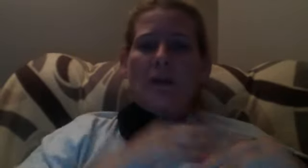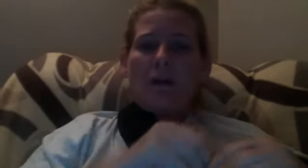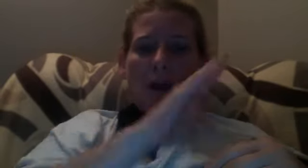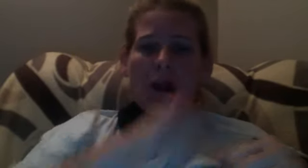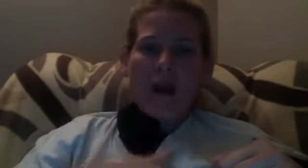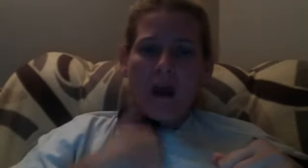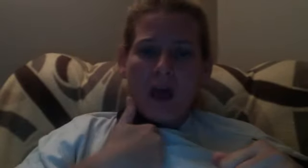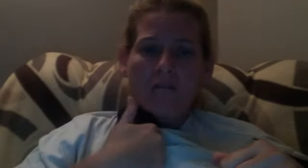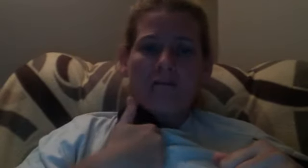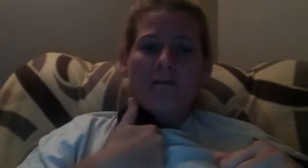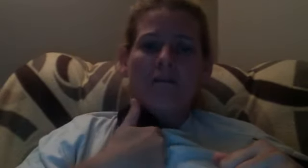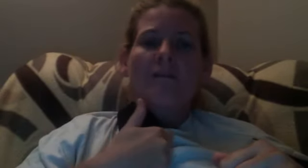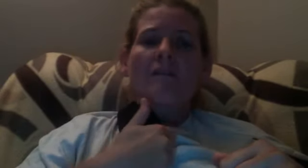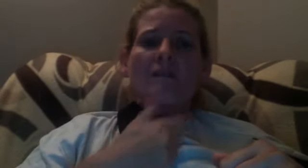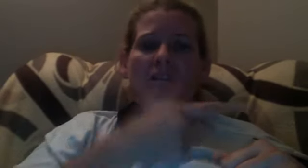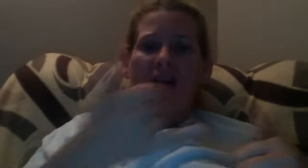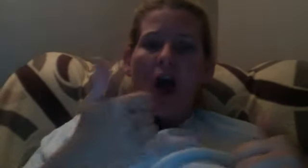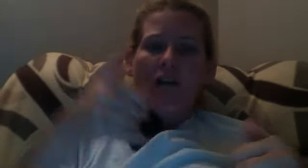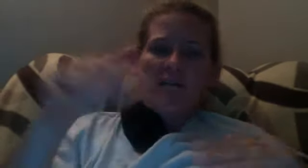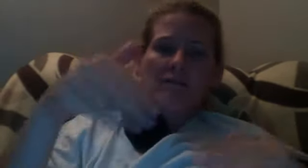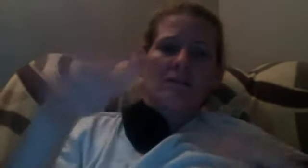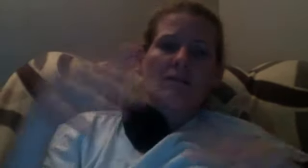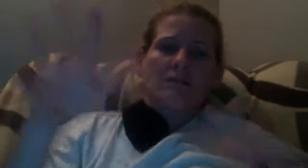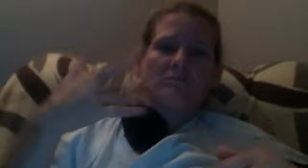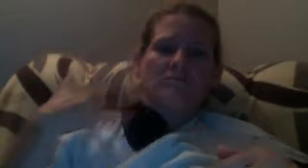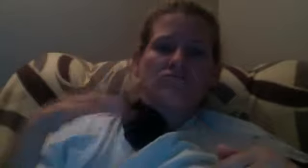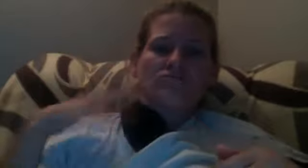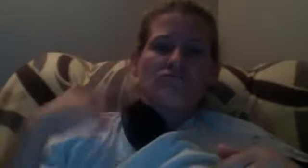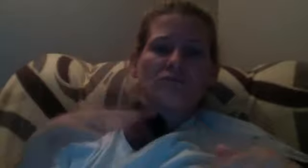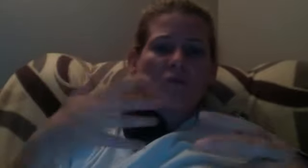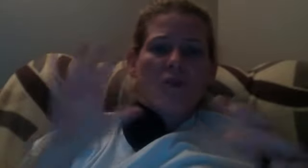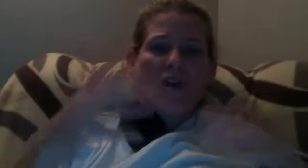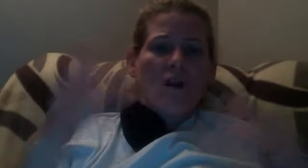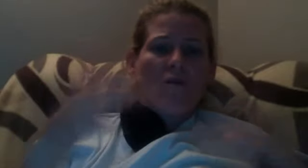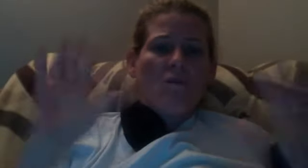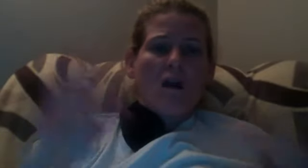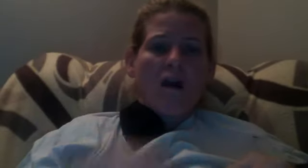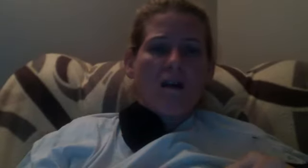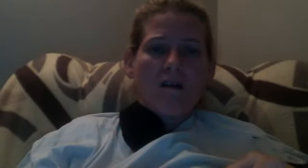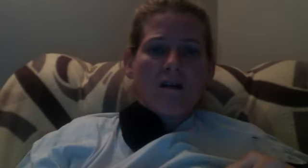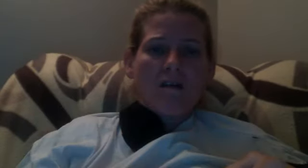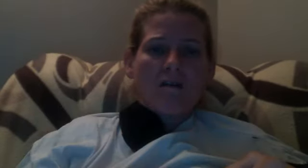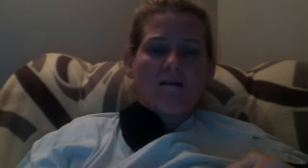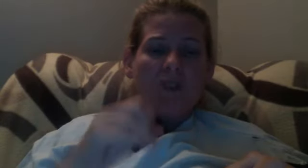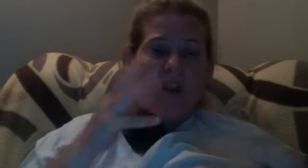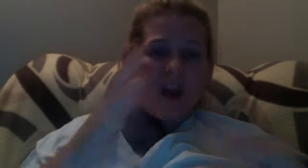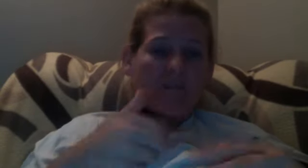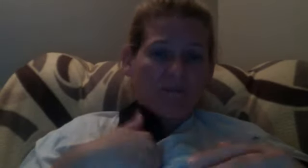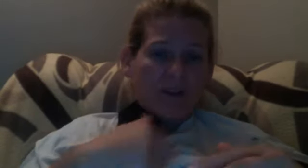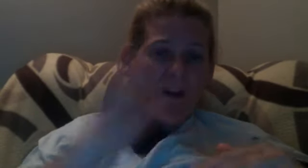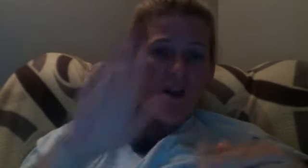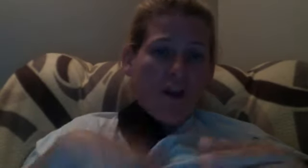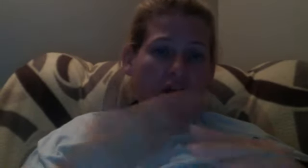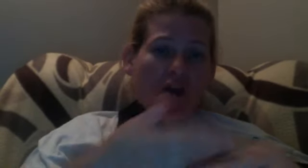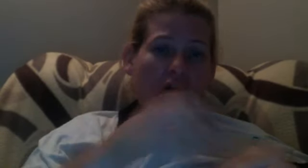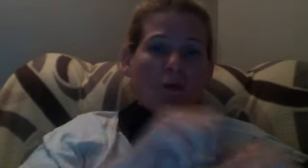Swiss chocolatiers at Lindt. Can't get enough Storage Wars? Head to AETV.com to get the characters' bios and visit their store